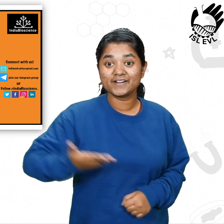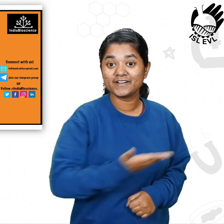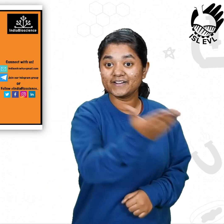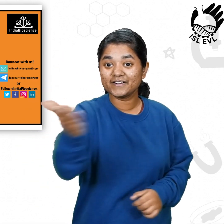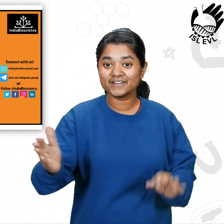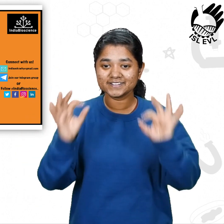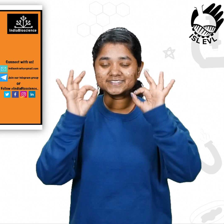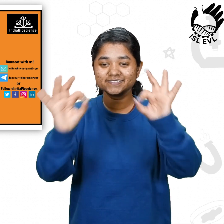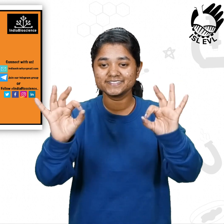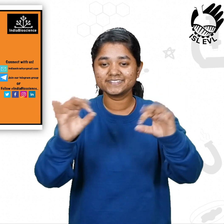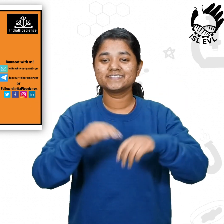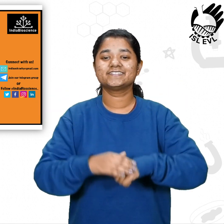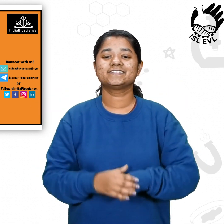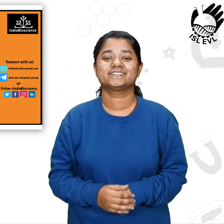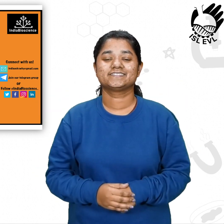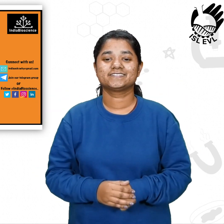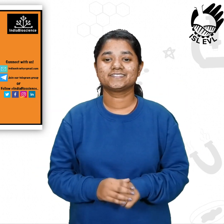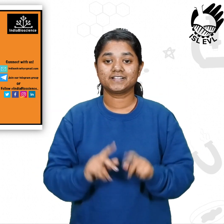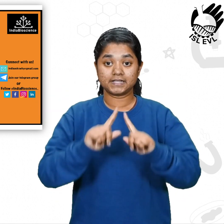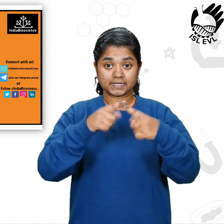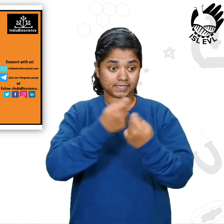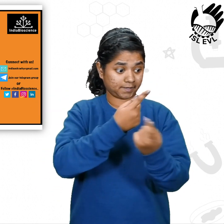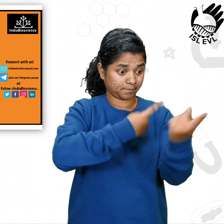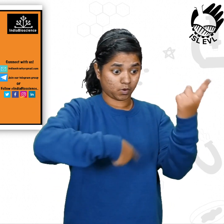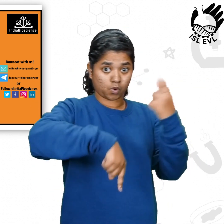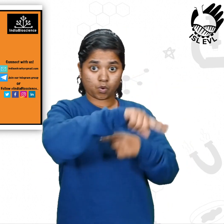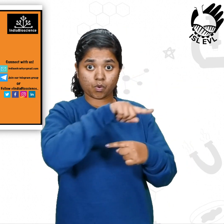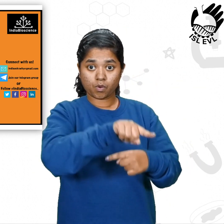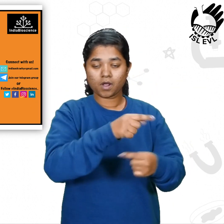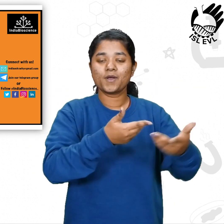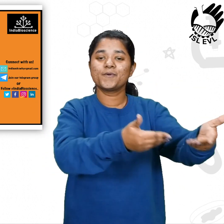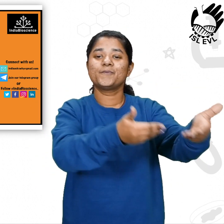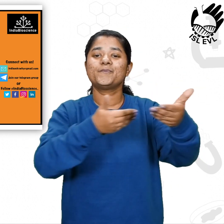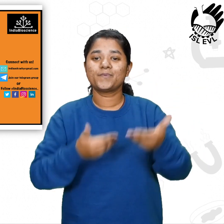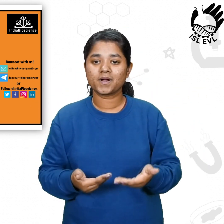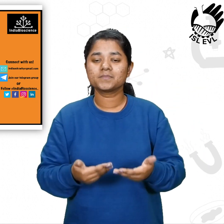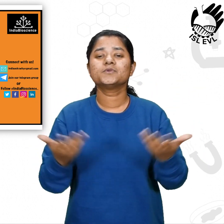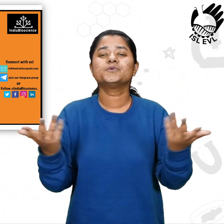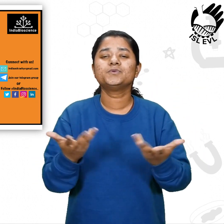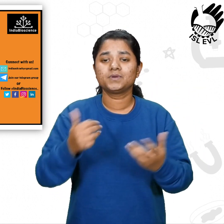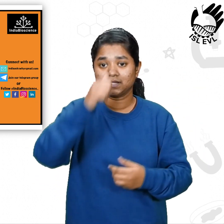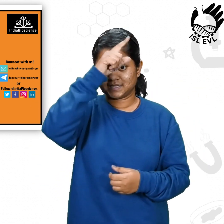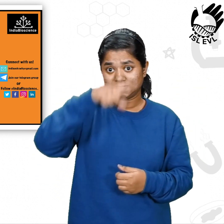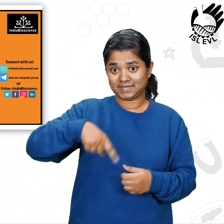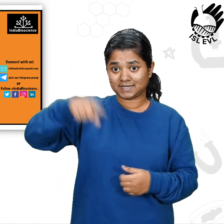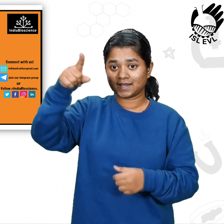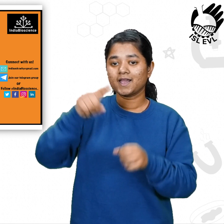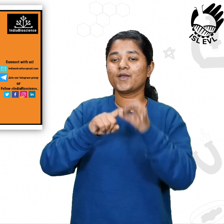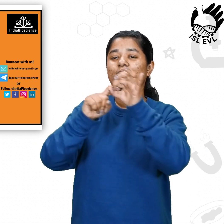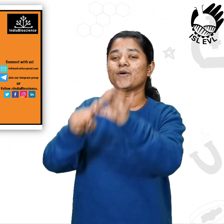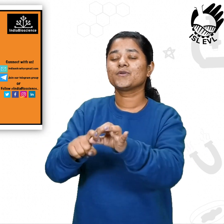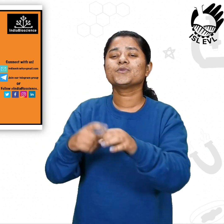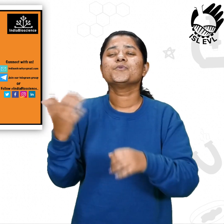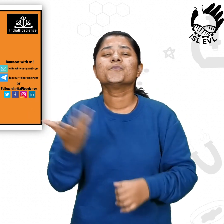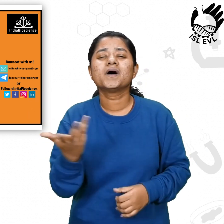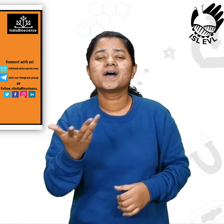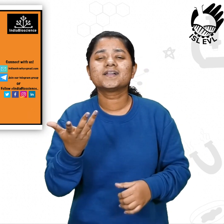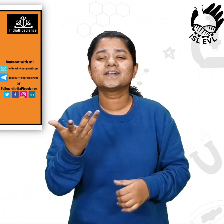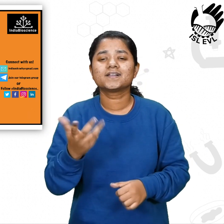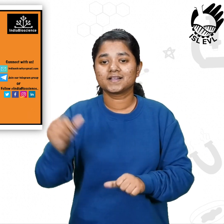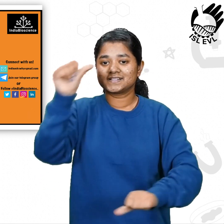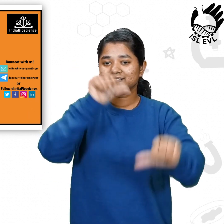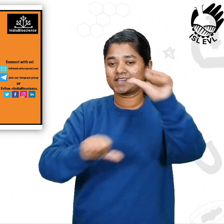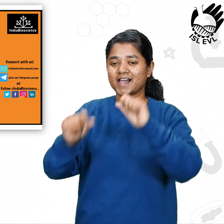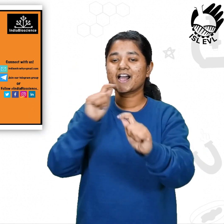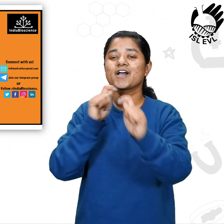Hi everyone, I'm Utsuka. I am Jigyasa and And you are listening to India Asks Why, a science